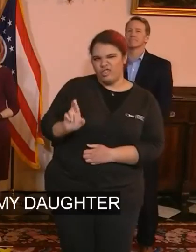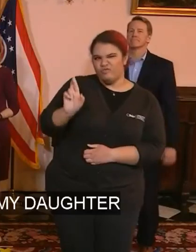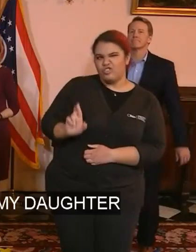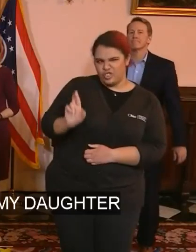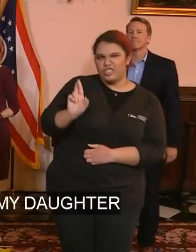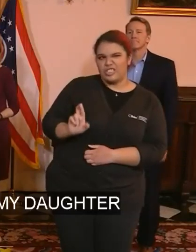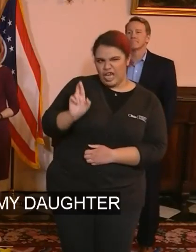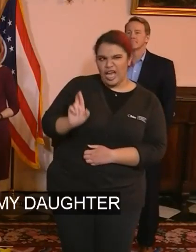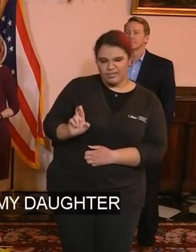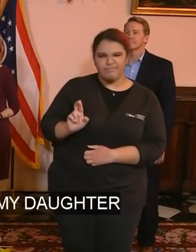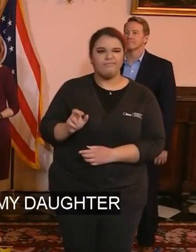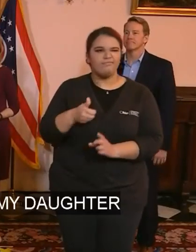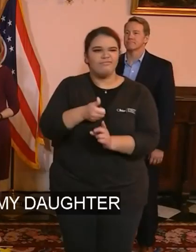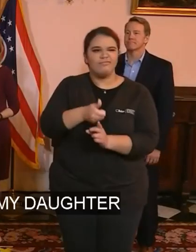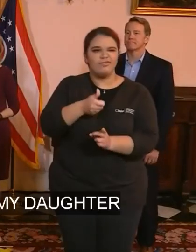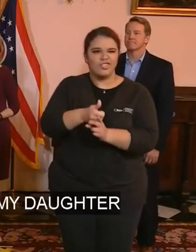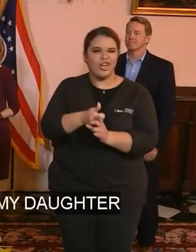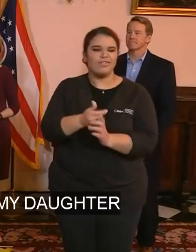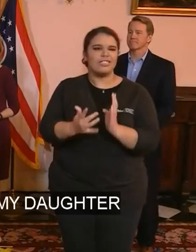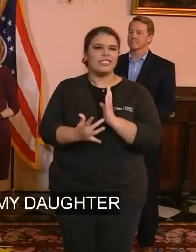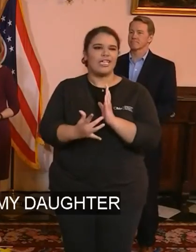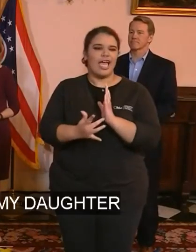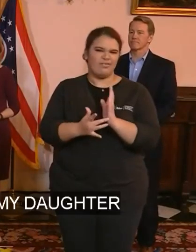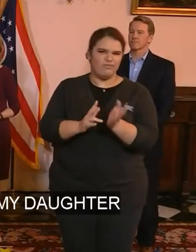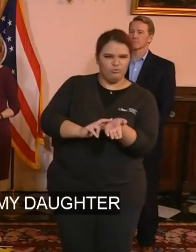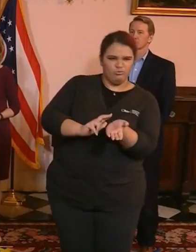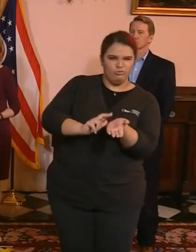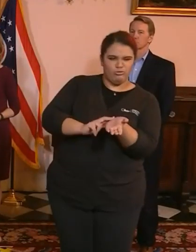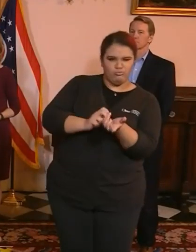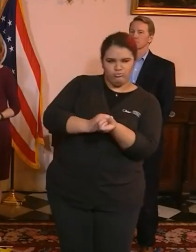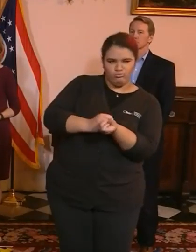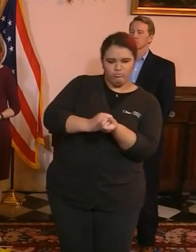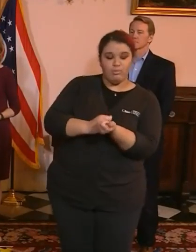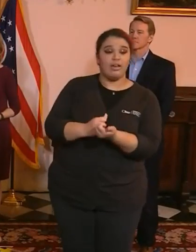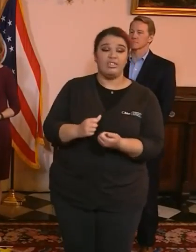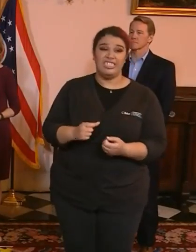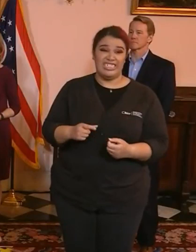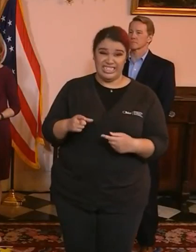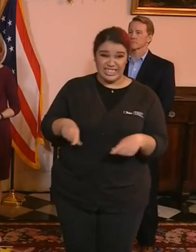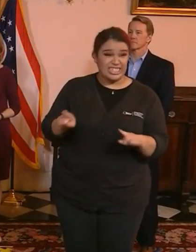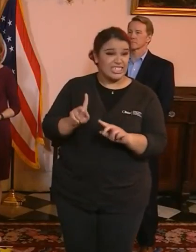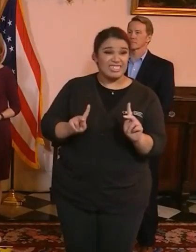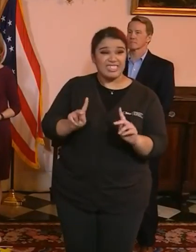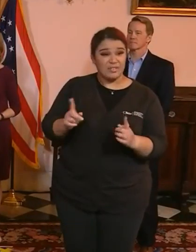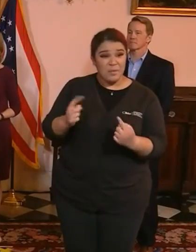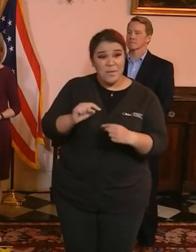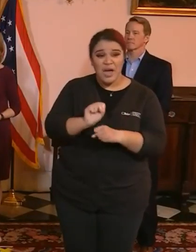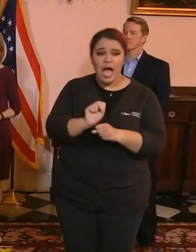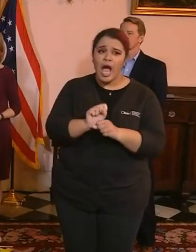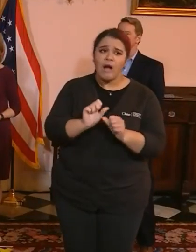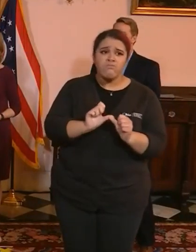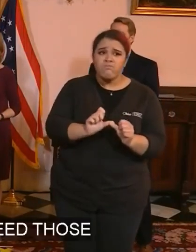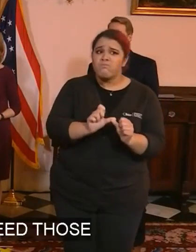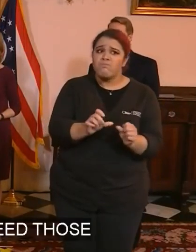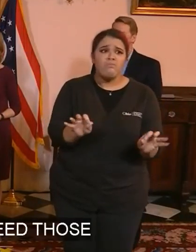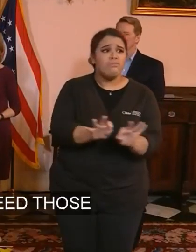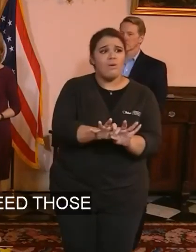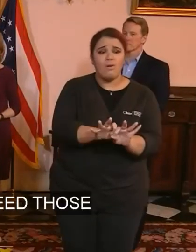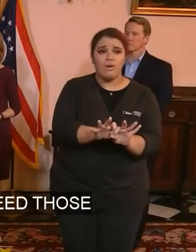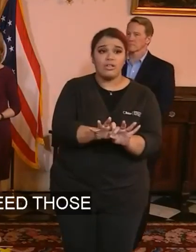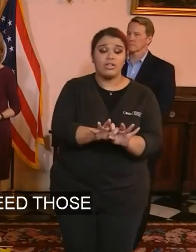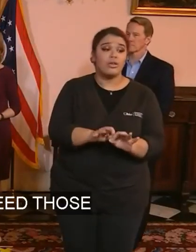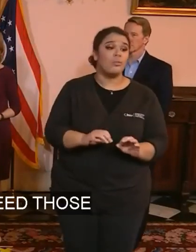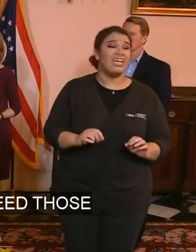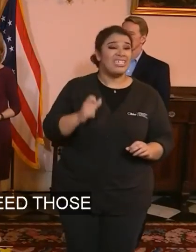assistant, and we need those folks to keep coming. It's why it's so absolutely important the rest of us are